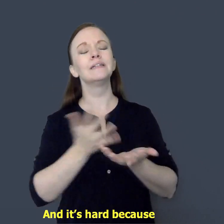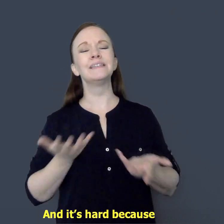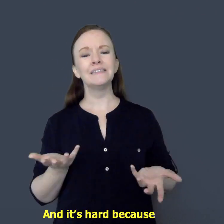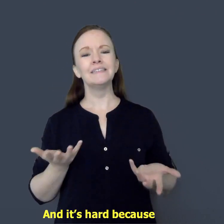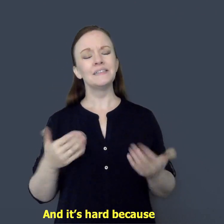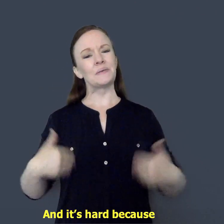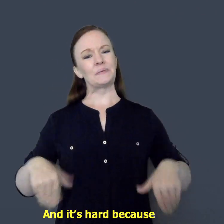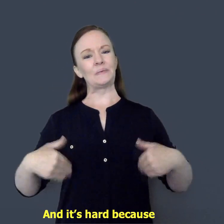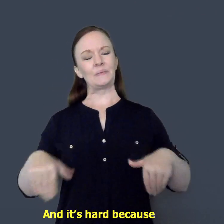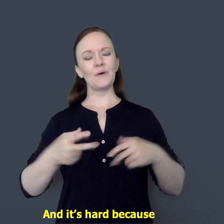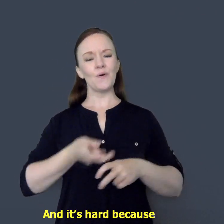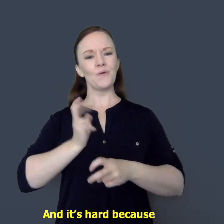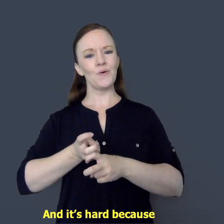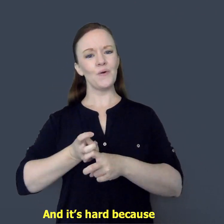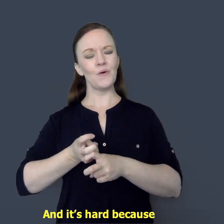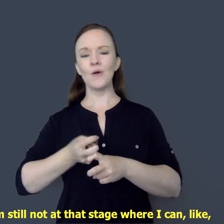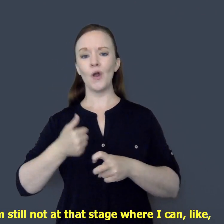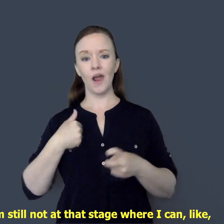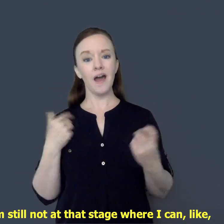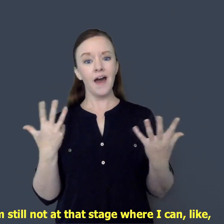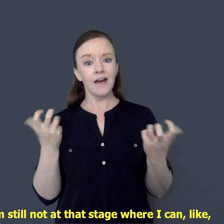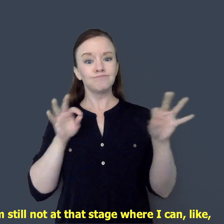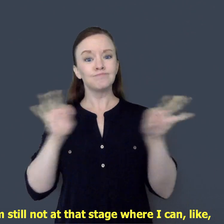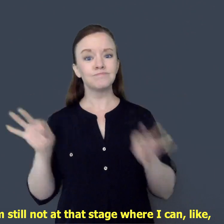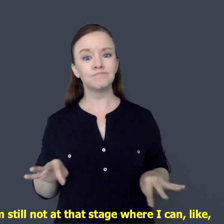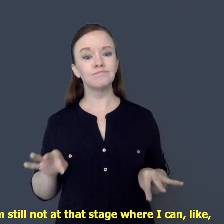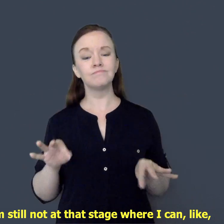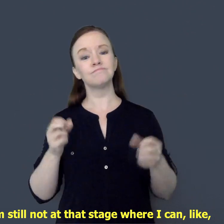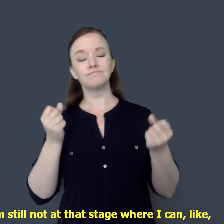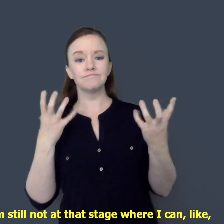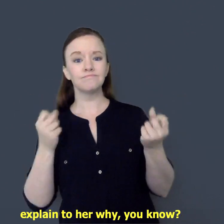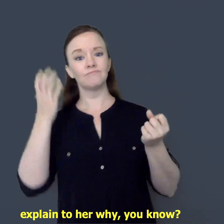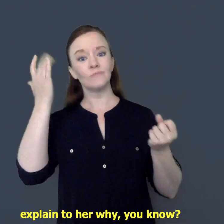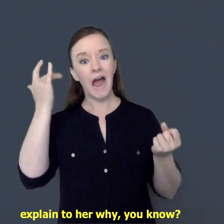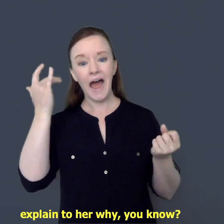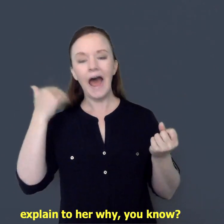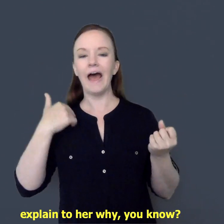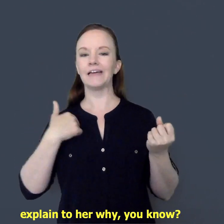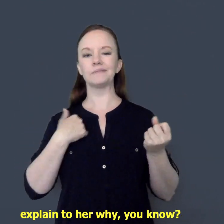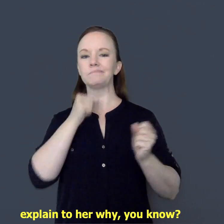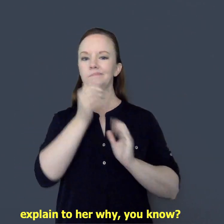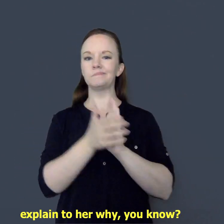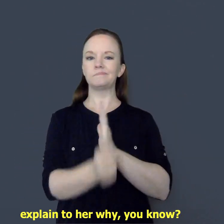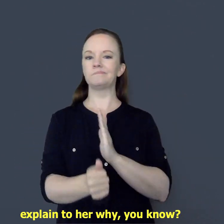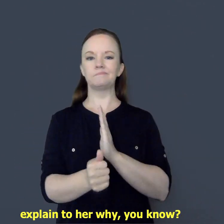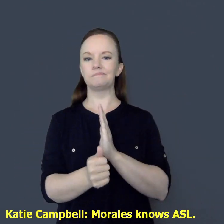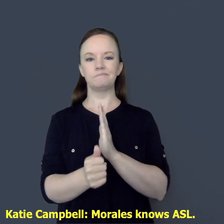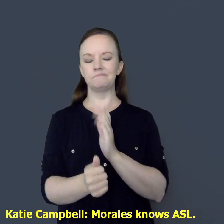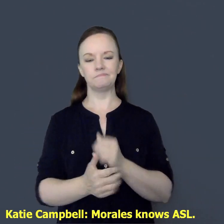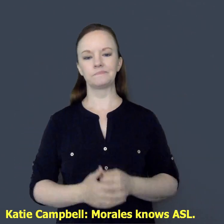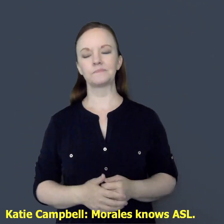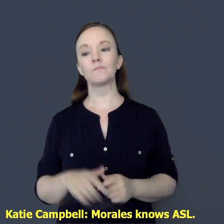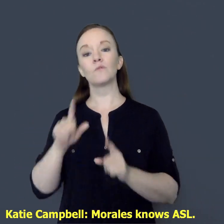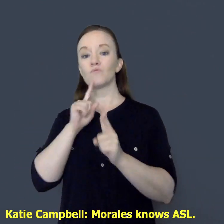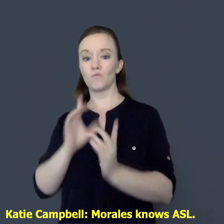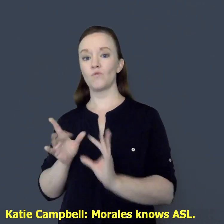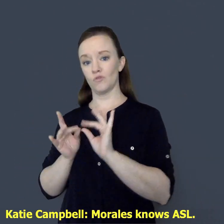it's hard because I'm still not at that stage where I can, like, explain to her why, you know? Morales knows ASL.